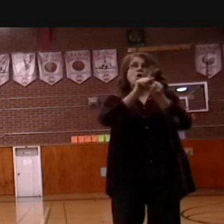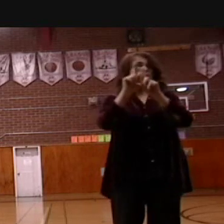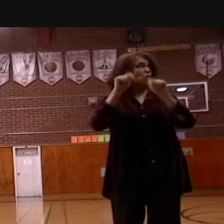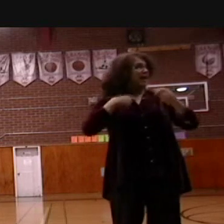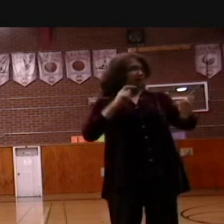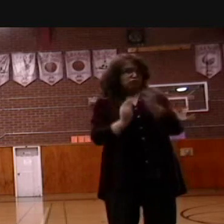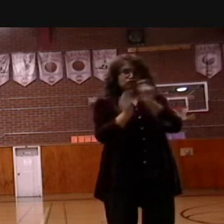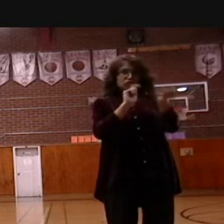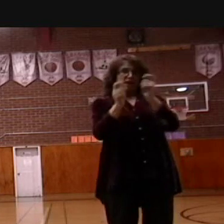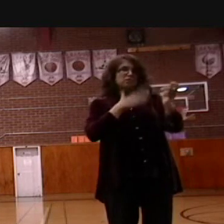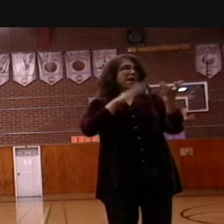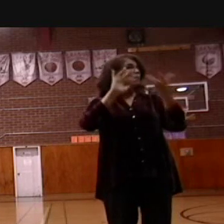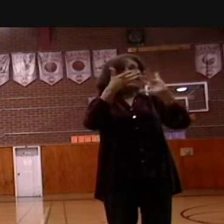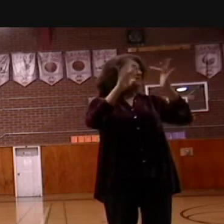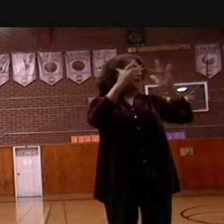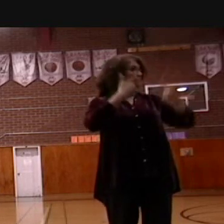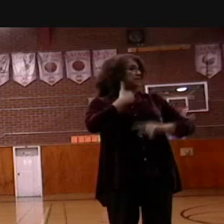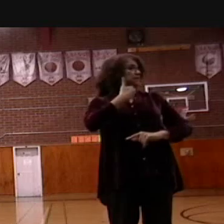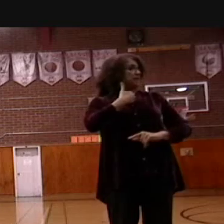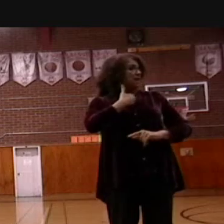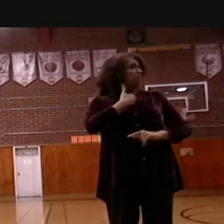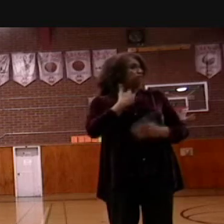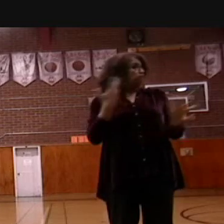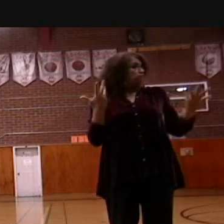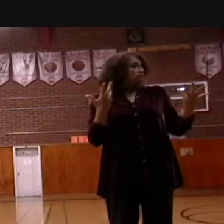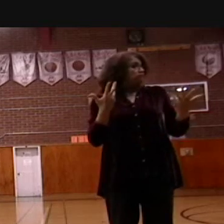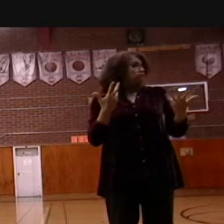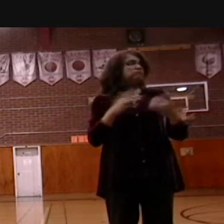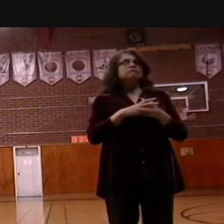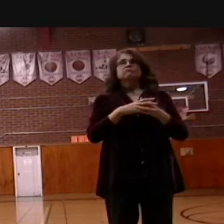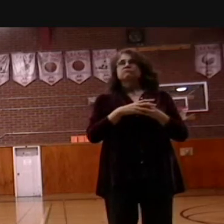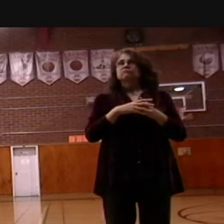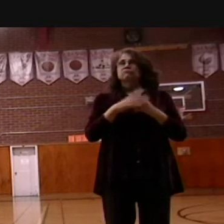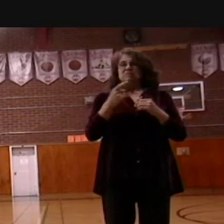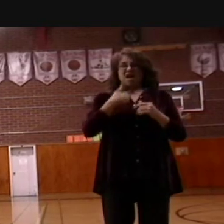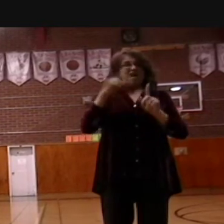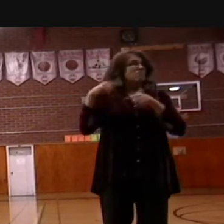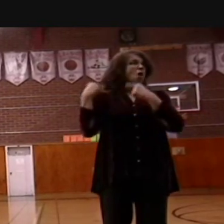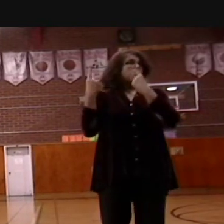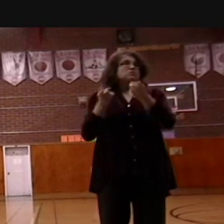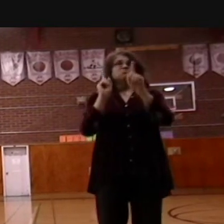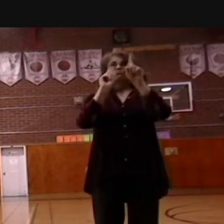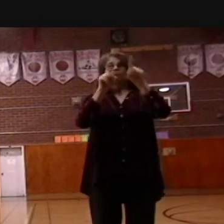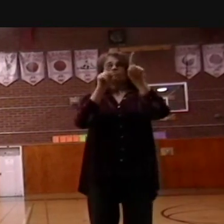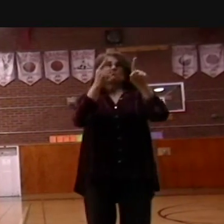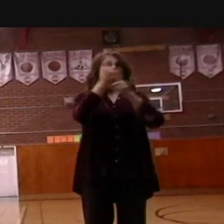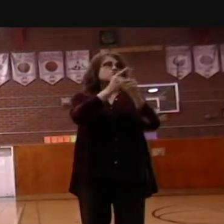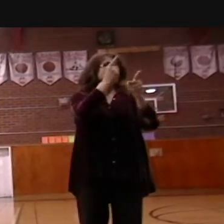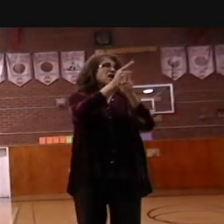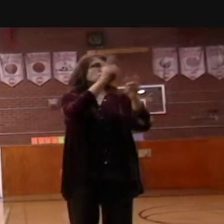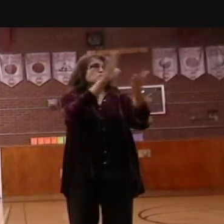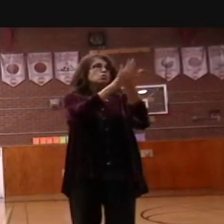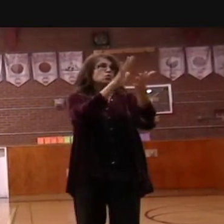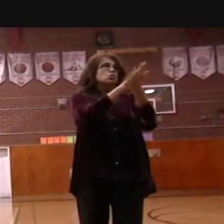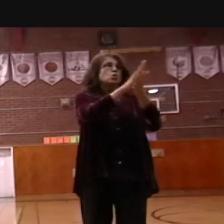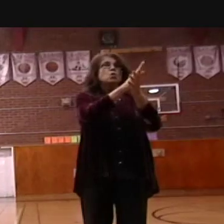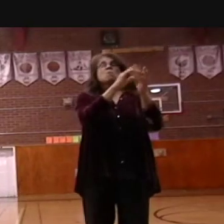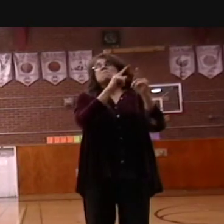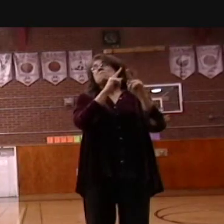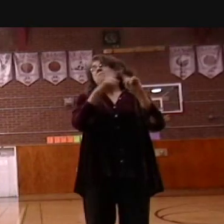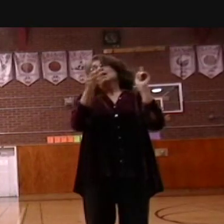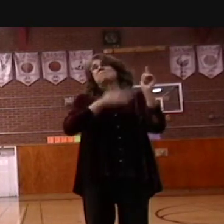website and do all other parts of my business if necessary. I've always gone to a regular school, but my parents don't want me to get overloaded.